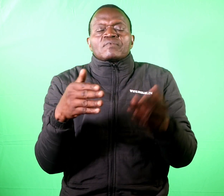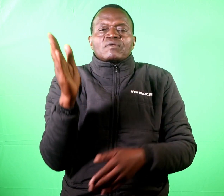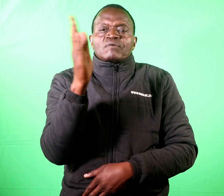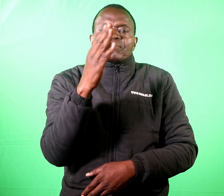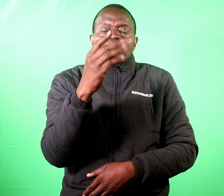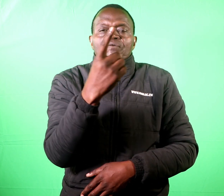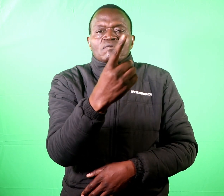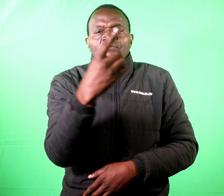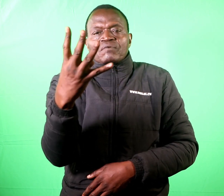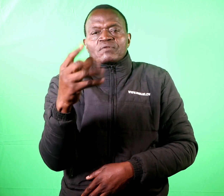14.4%.